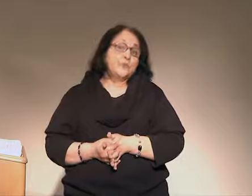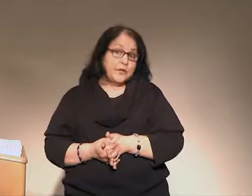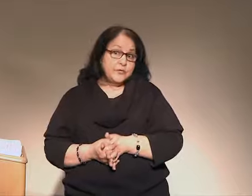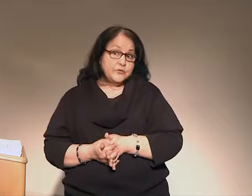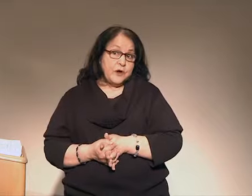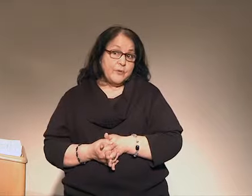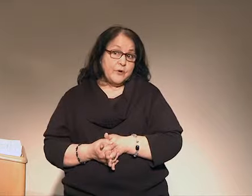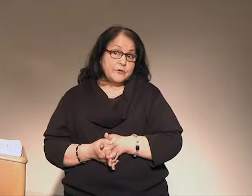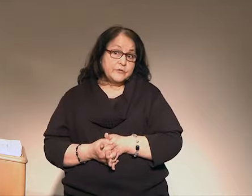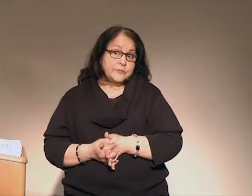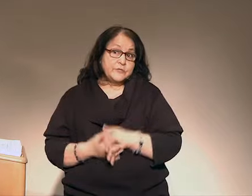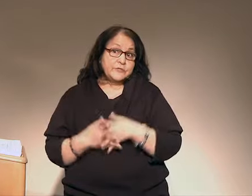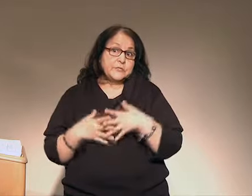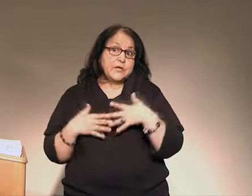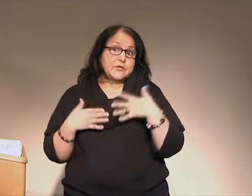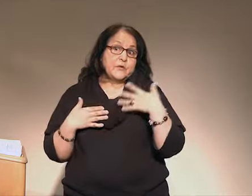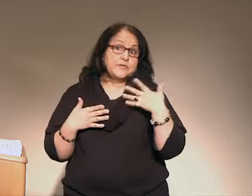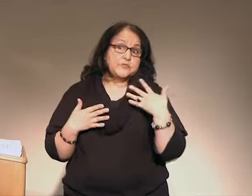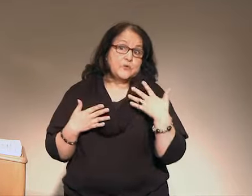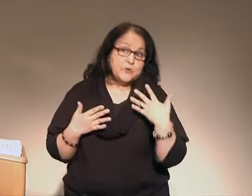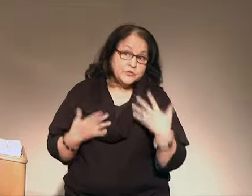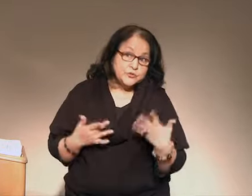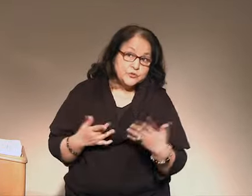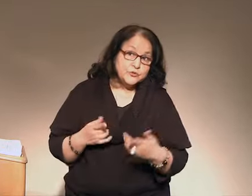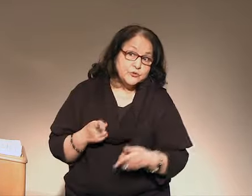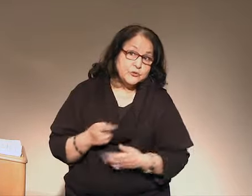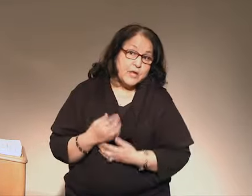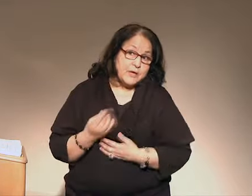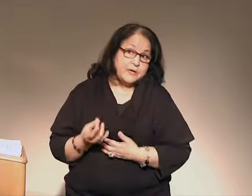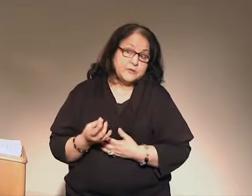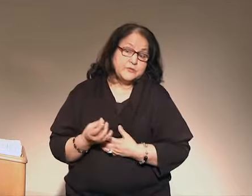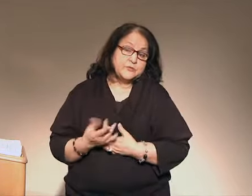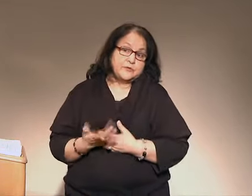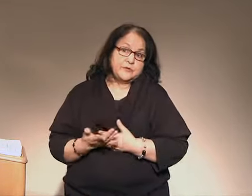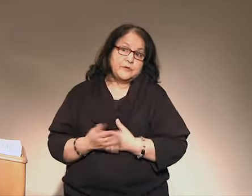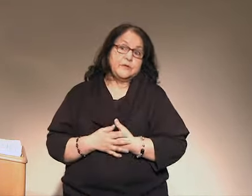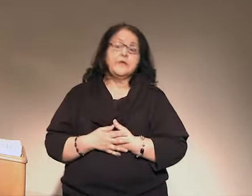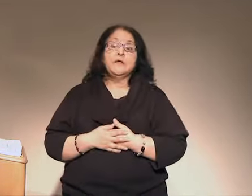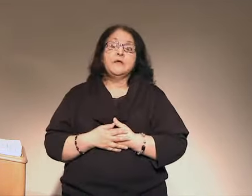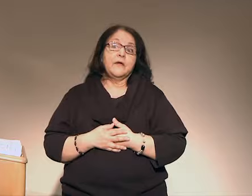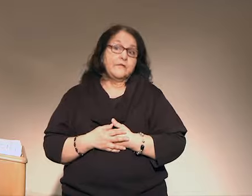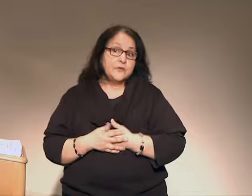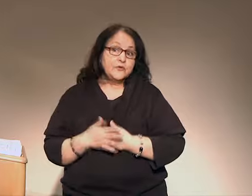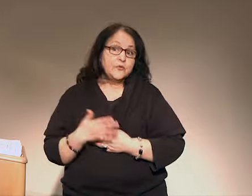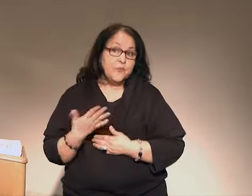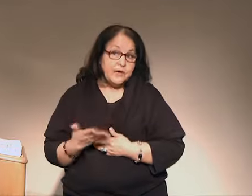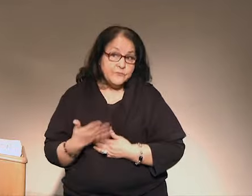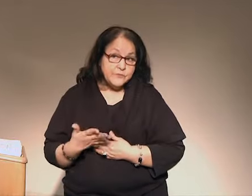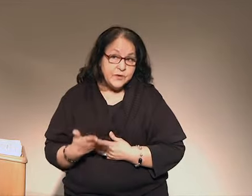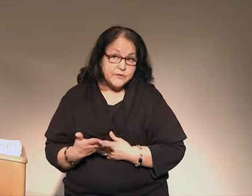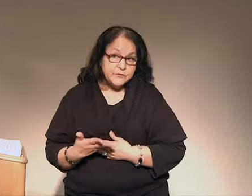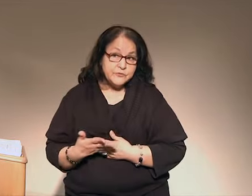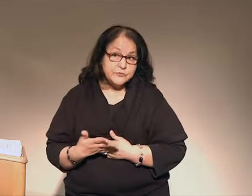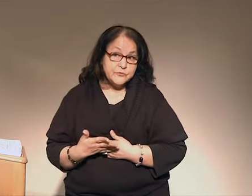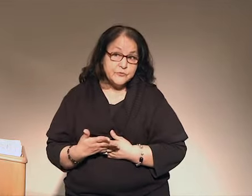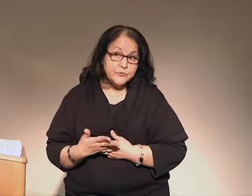raise your eyebrows because it's kind of like you're asking a question. Do you like a certain thing? And then you're waiting for the answer,